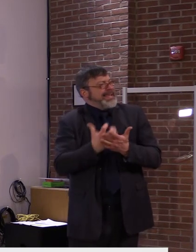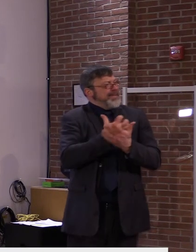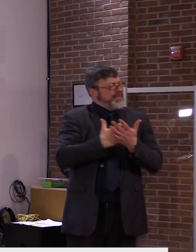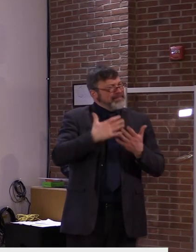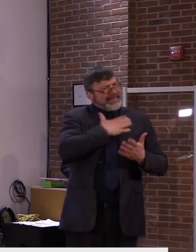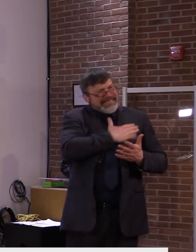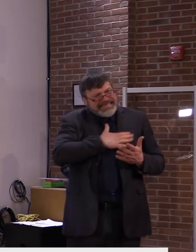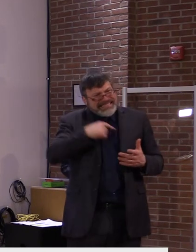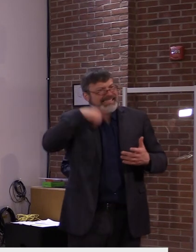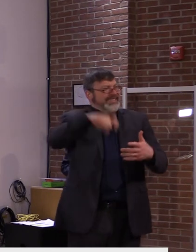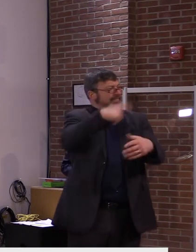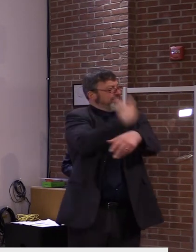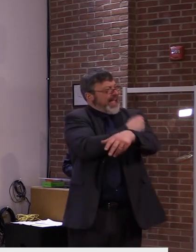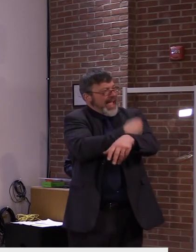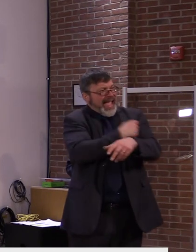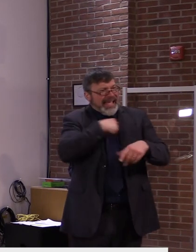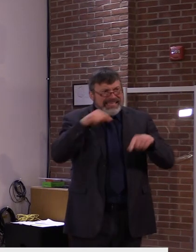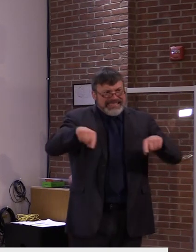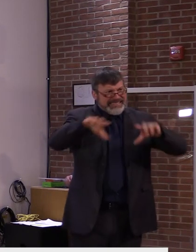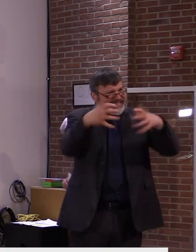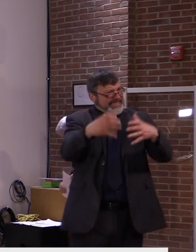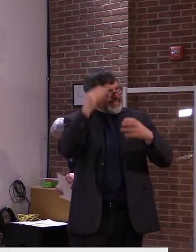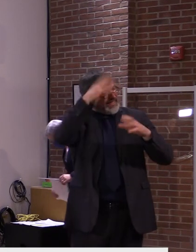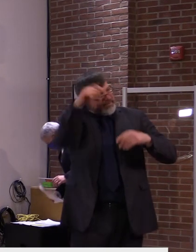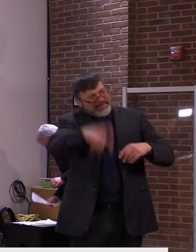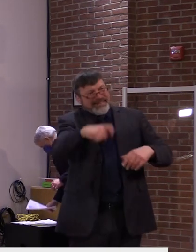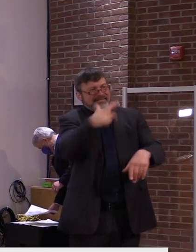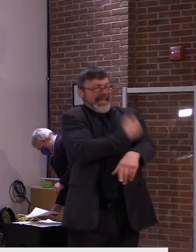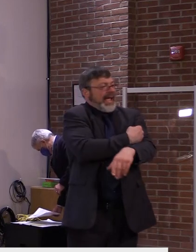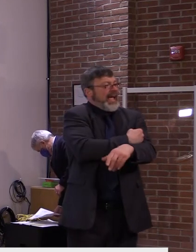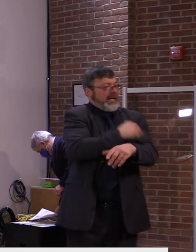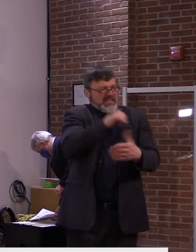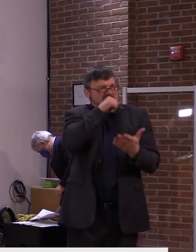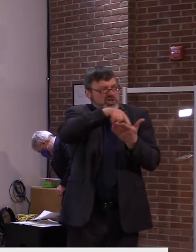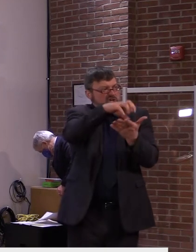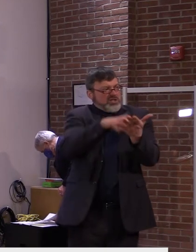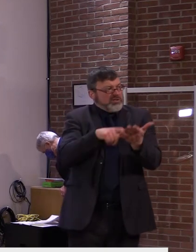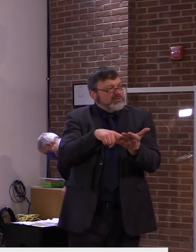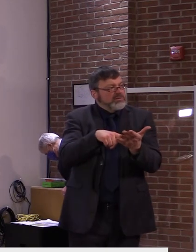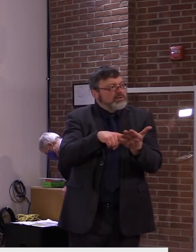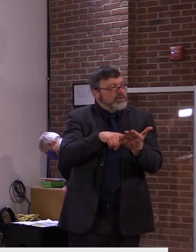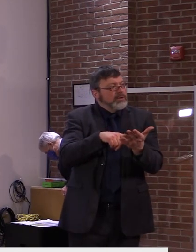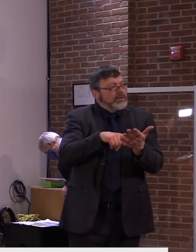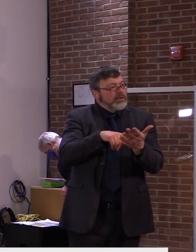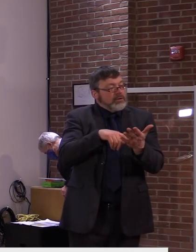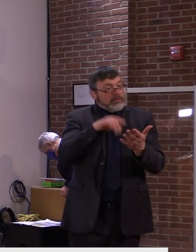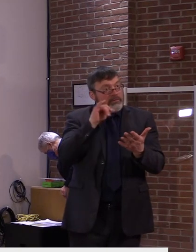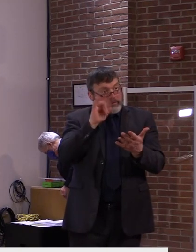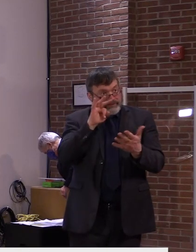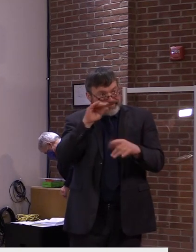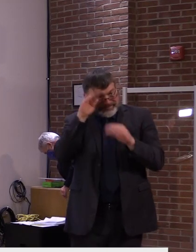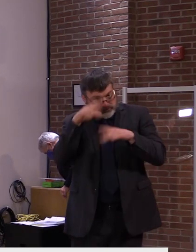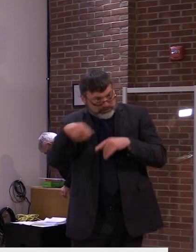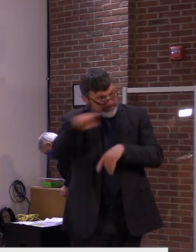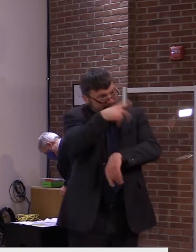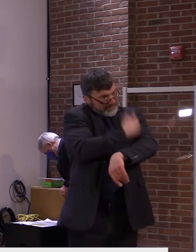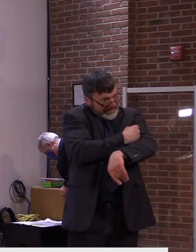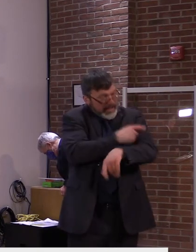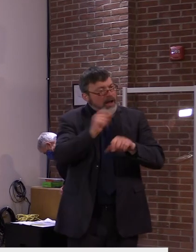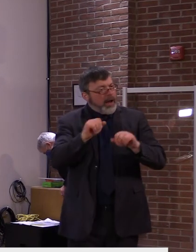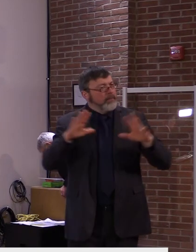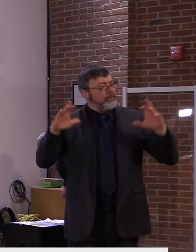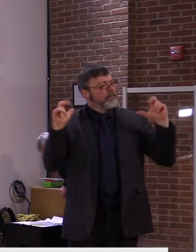help to make it possible for students to return in person in April. Wondered if you had received that